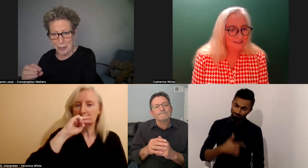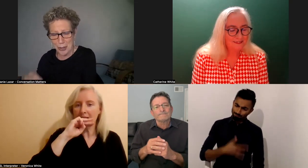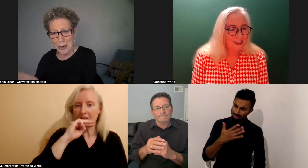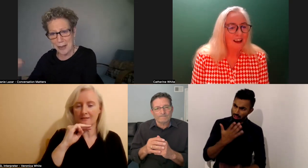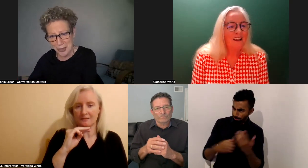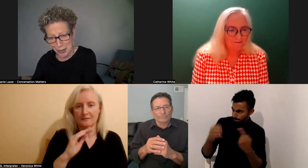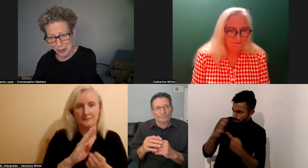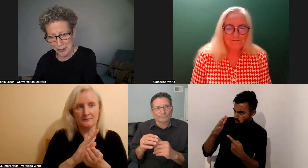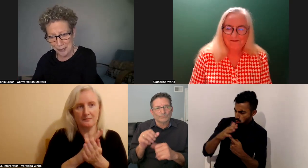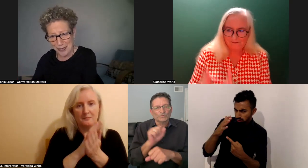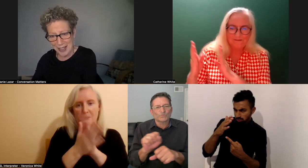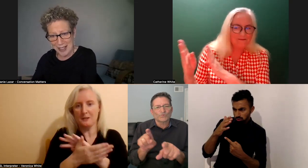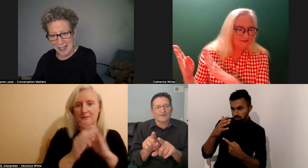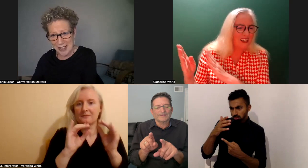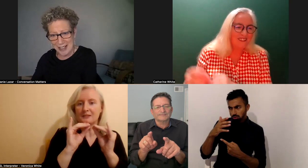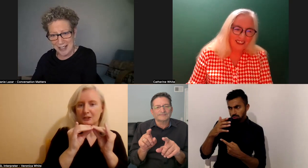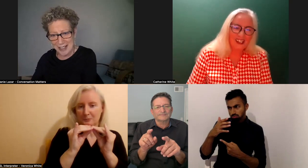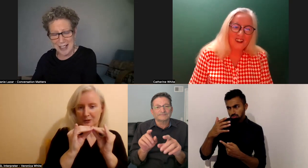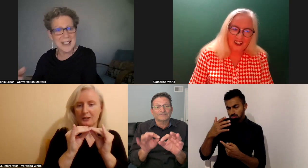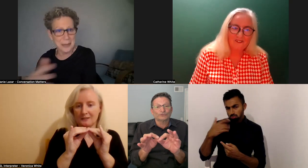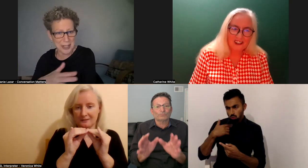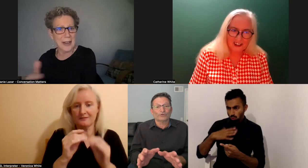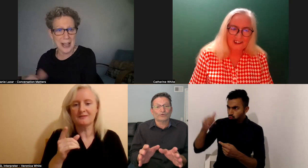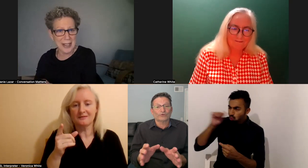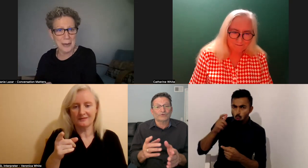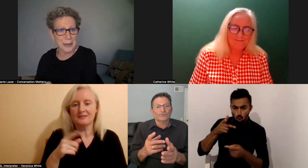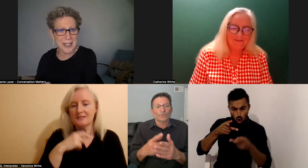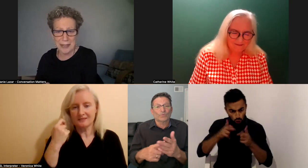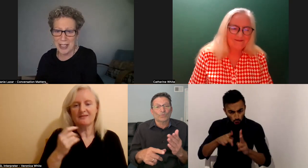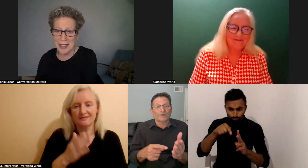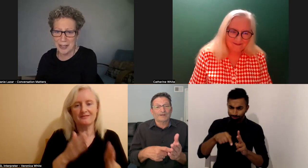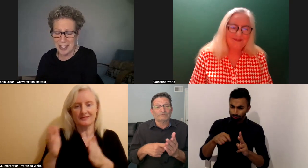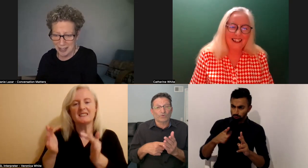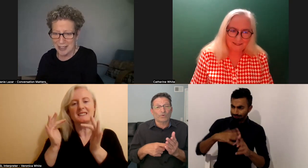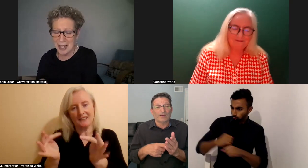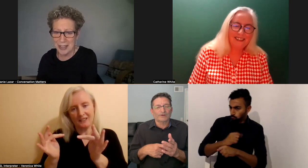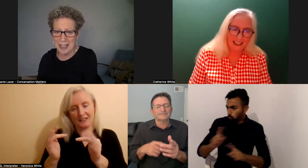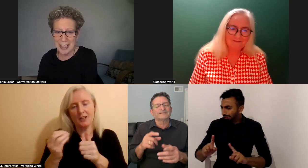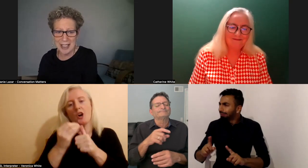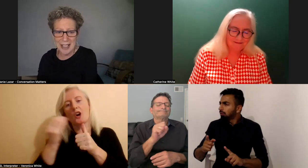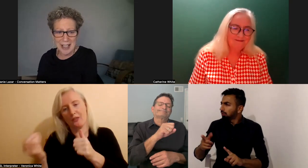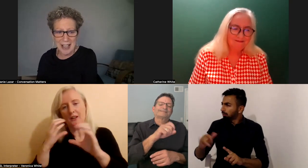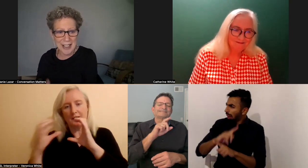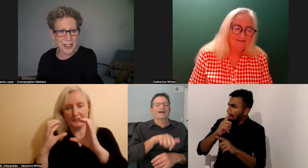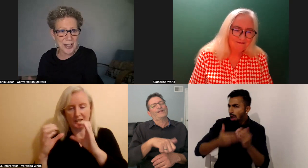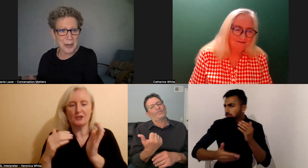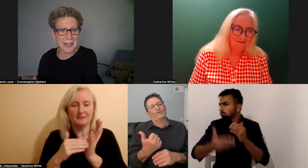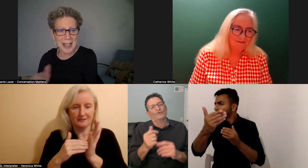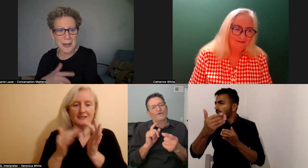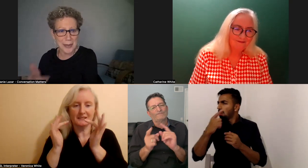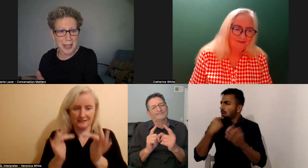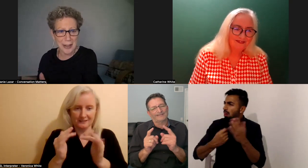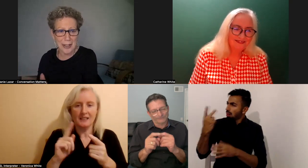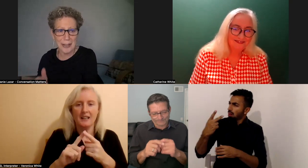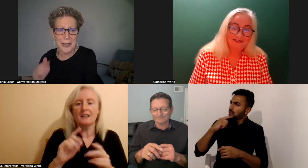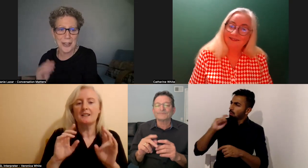interpreter, what you have to do. Definitely another conversation. So I think we'll definitely do that. Yeah, definitely. yeah. And just a quick thank